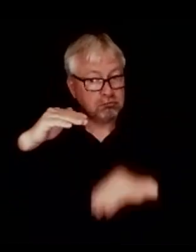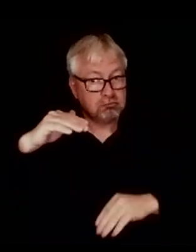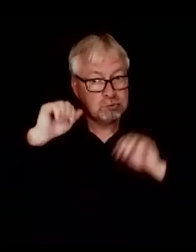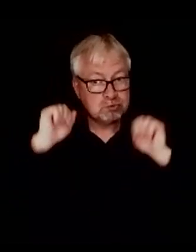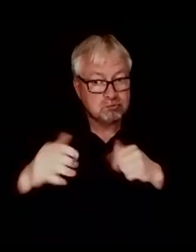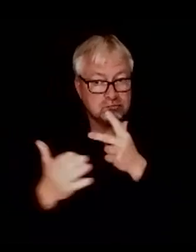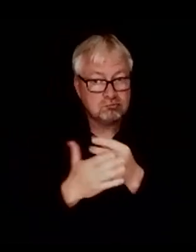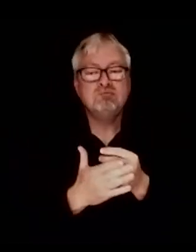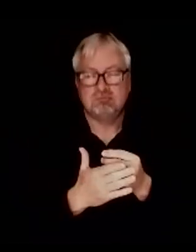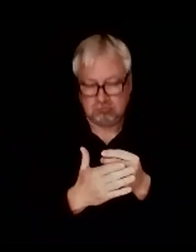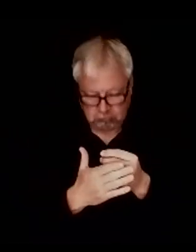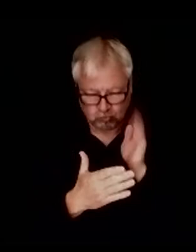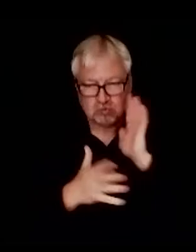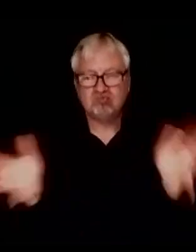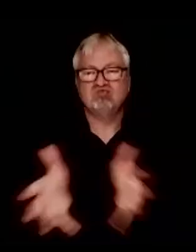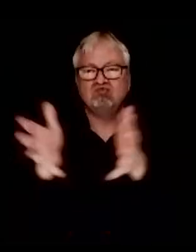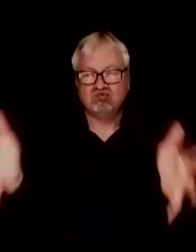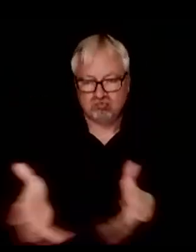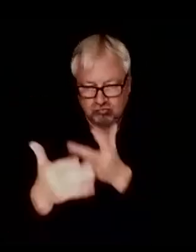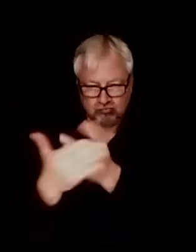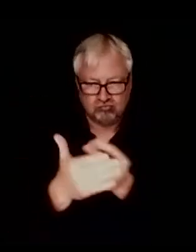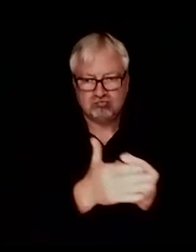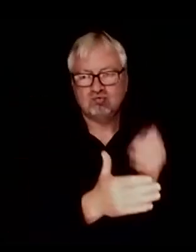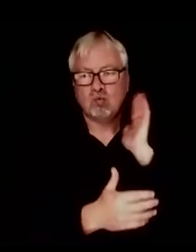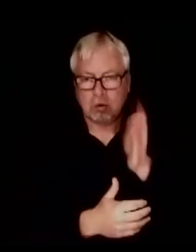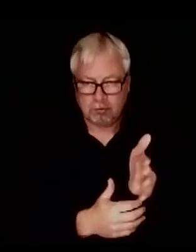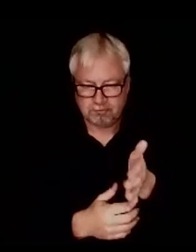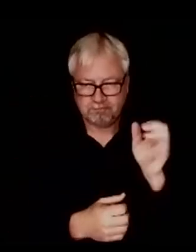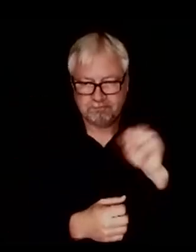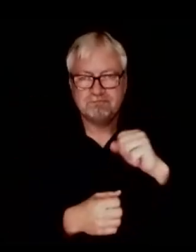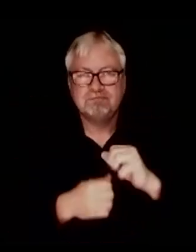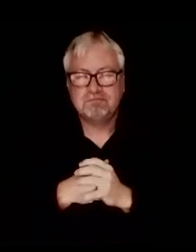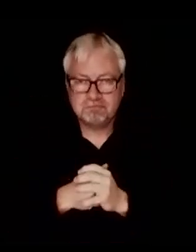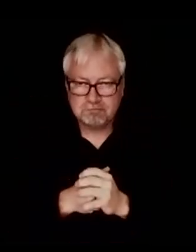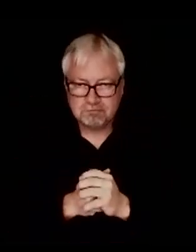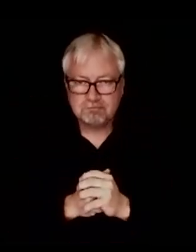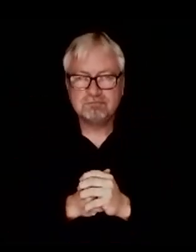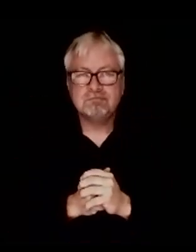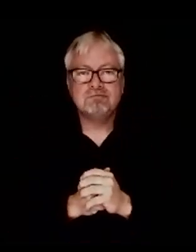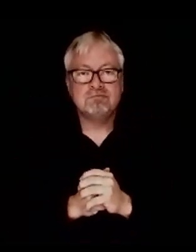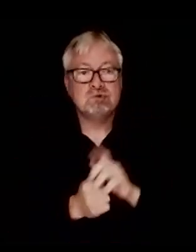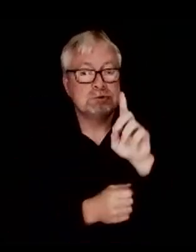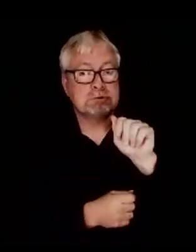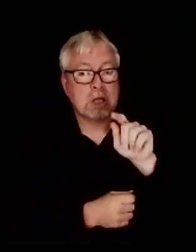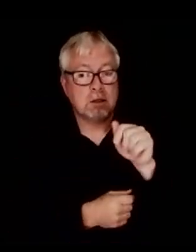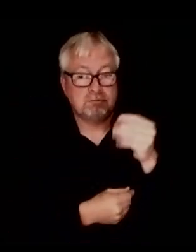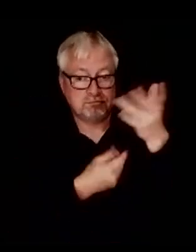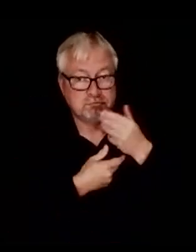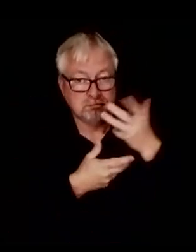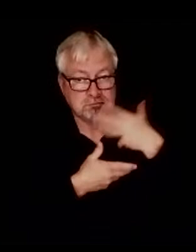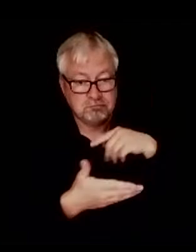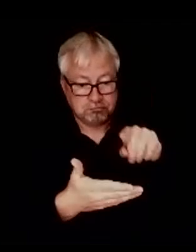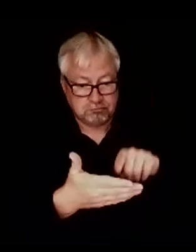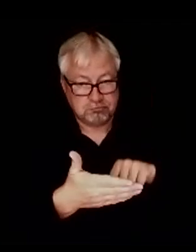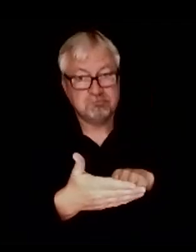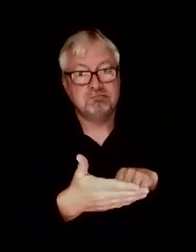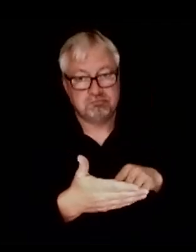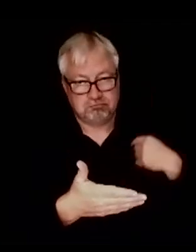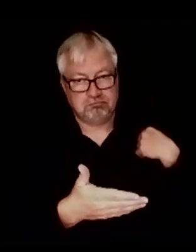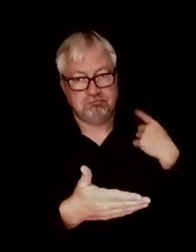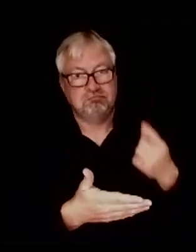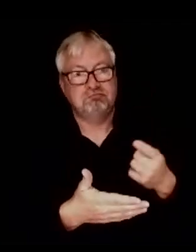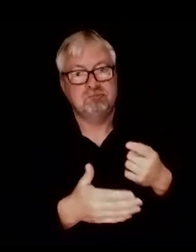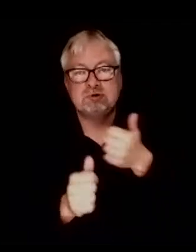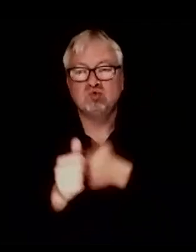the opportunity to think about the data that we have in front of us, what is happening in each of our school communities, because it isn't looking the exact